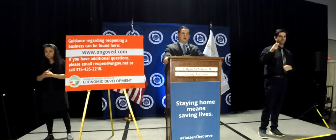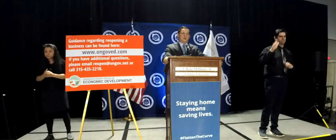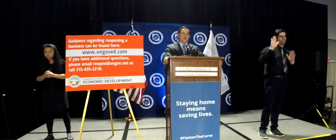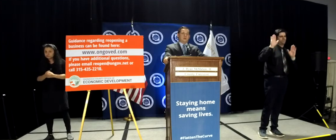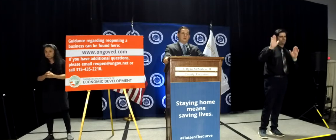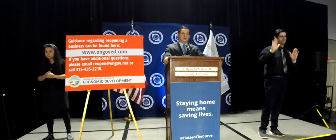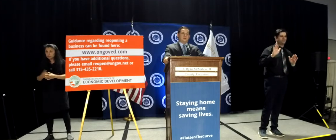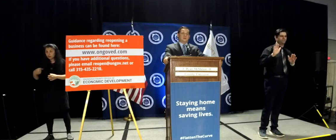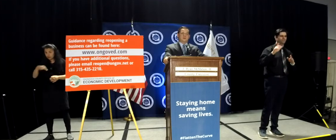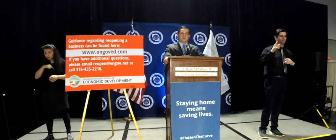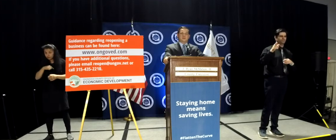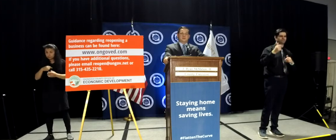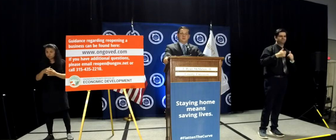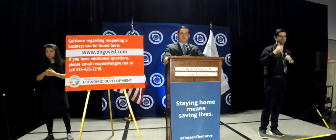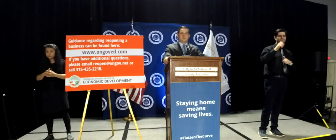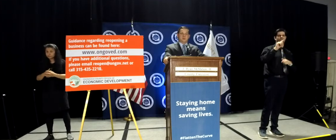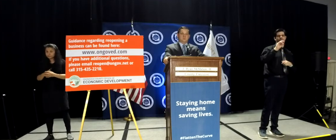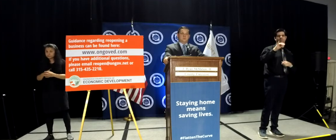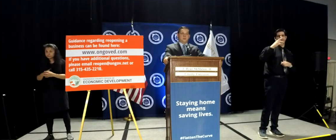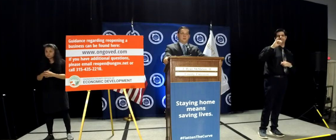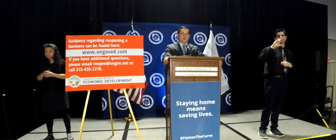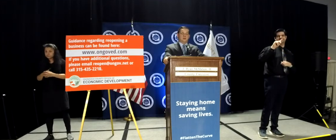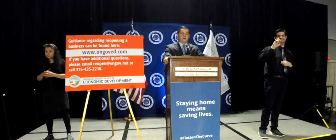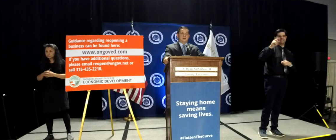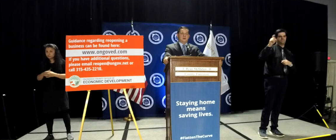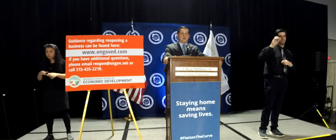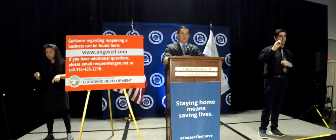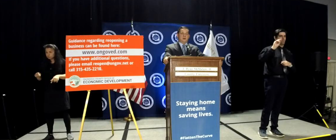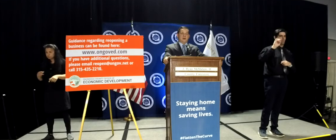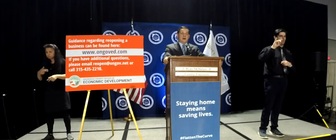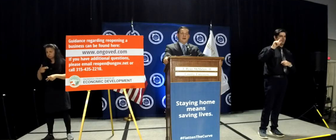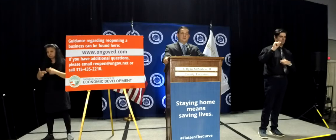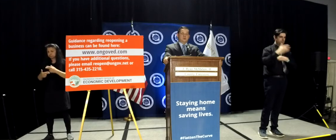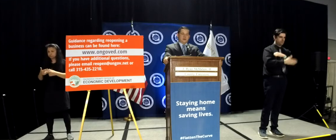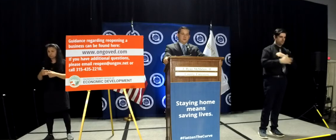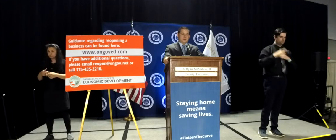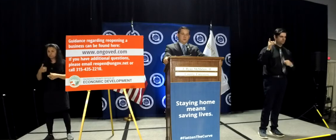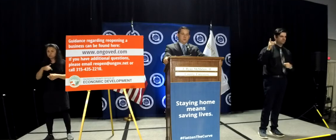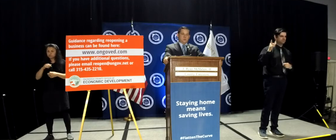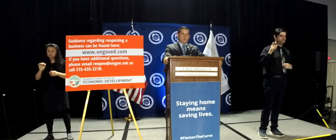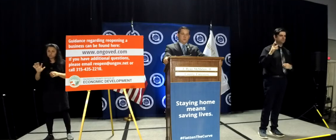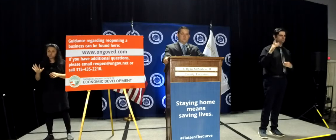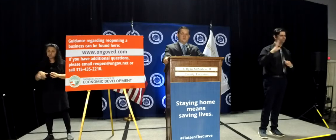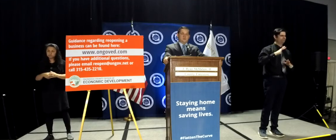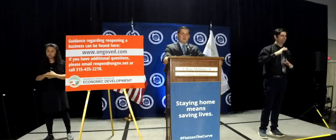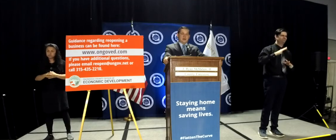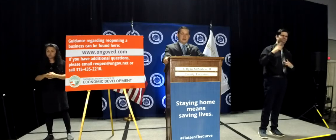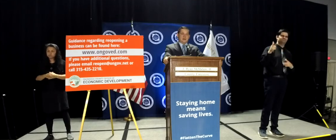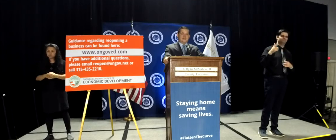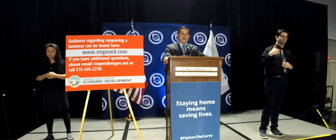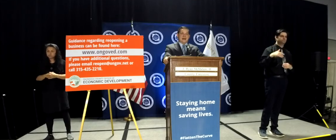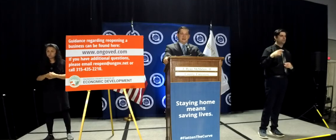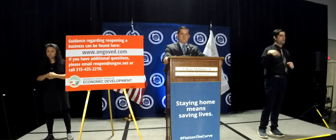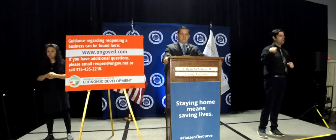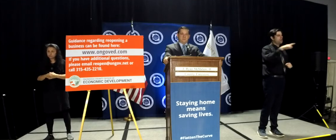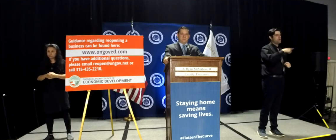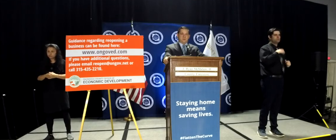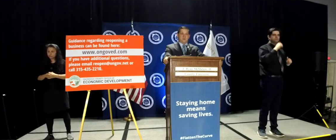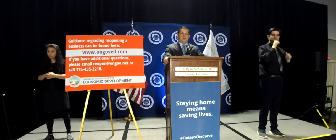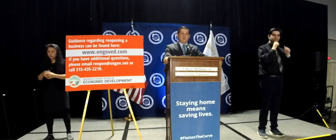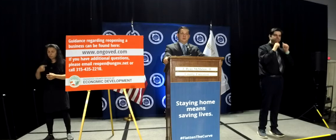We all deal with these things differently, and what I was trying to do is we still had